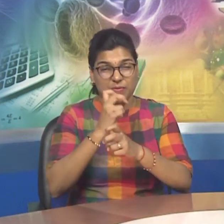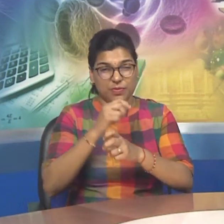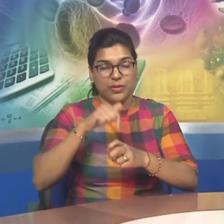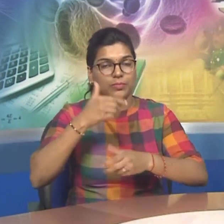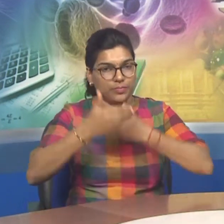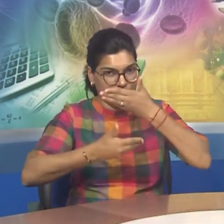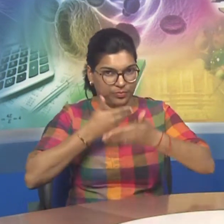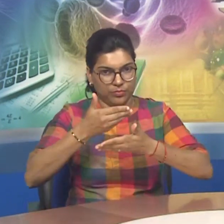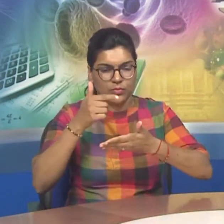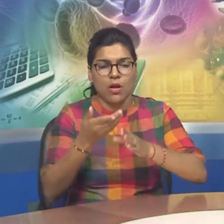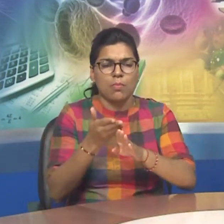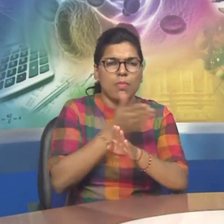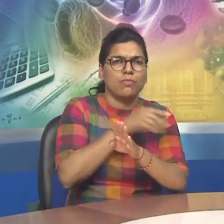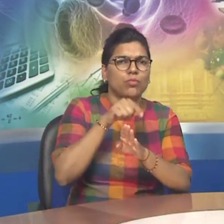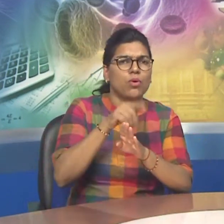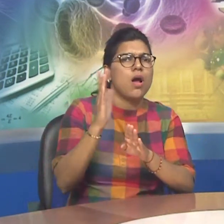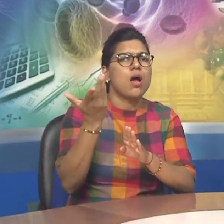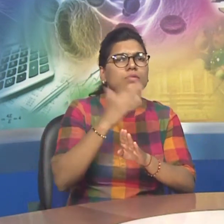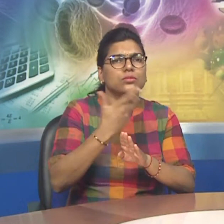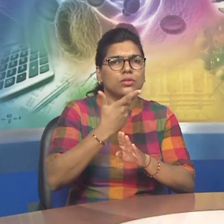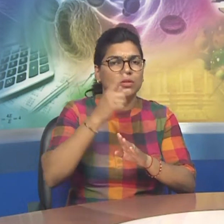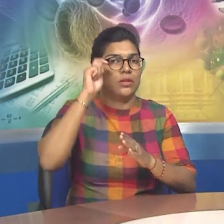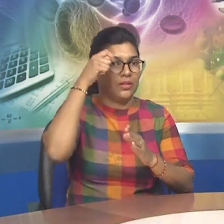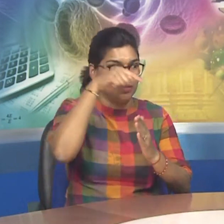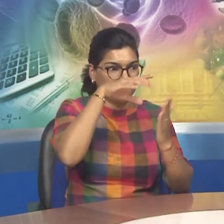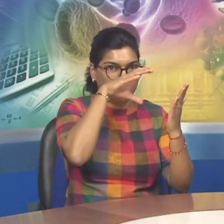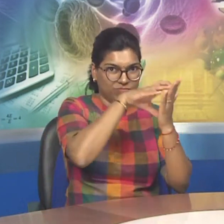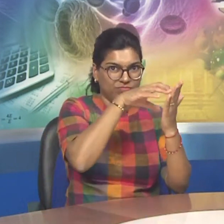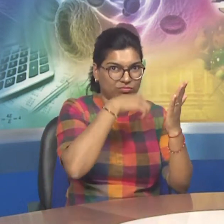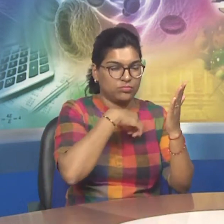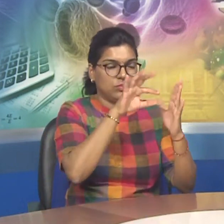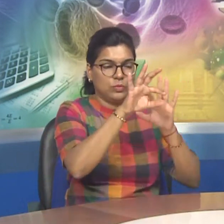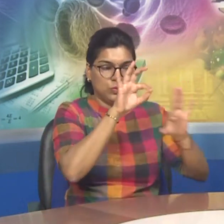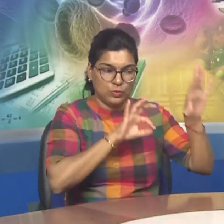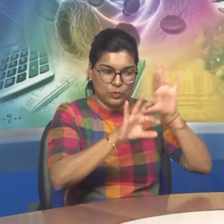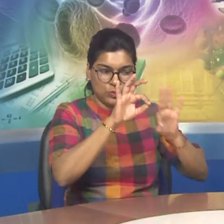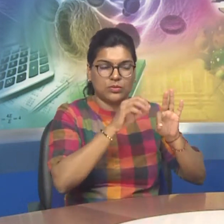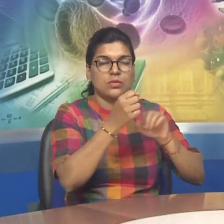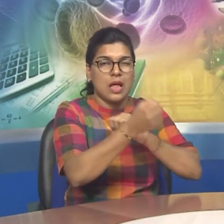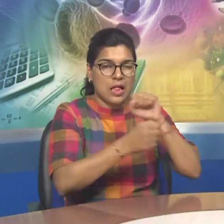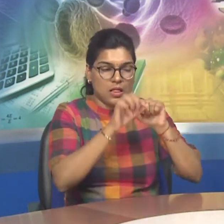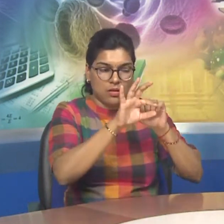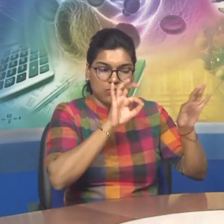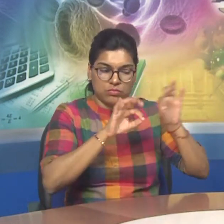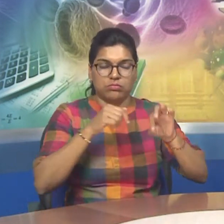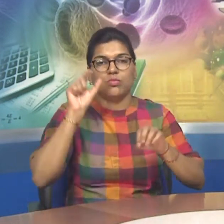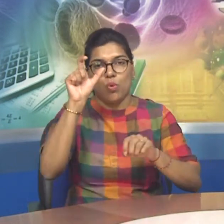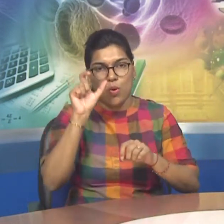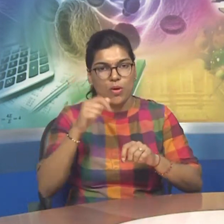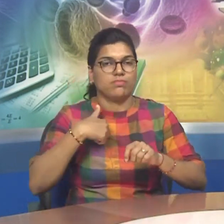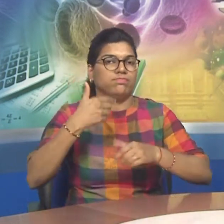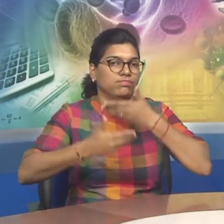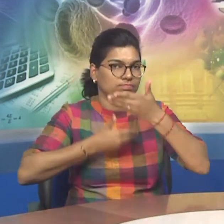First, let us do the difficult words. All these words are taken from the lesson 22.